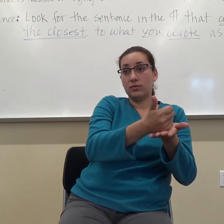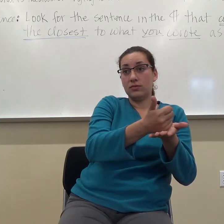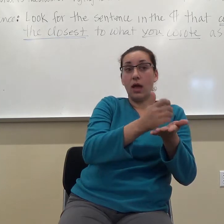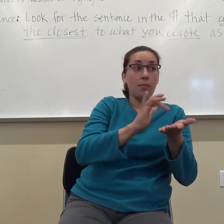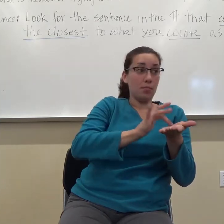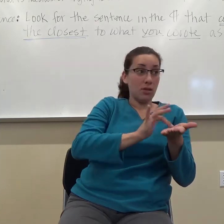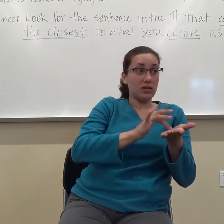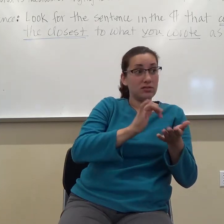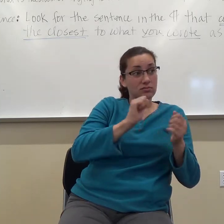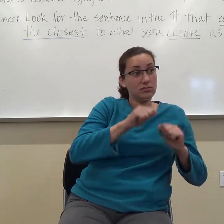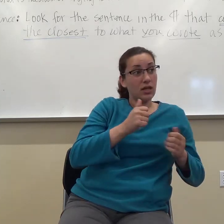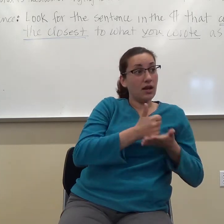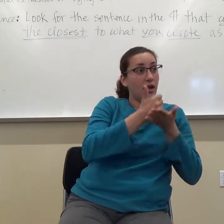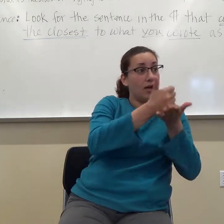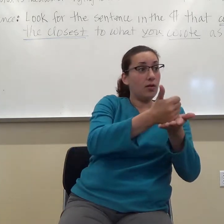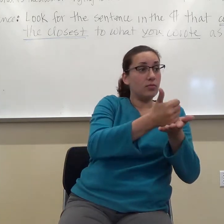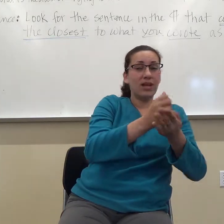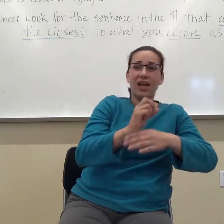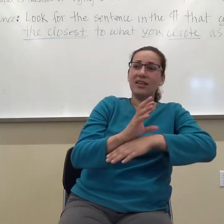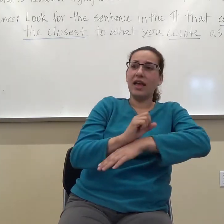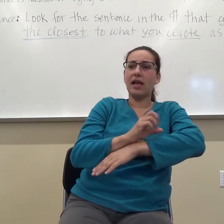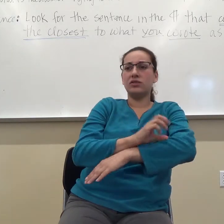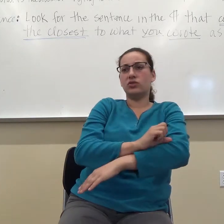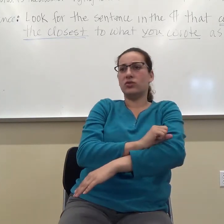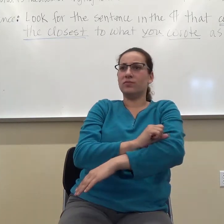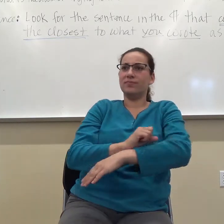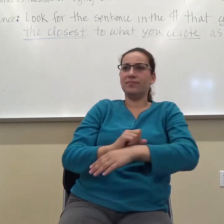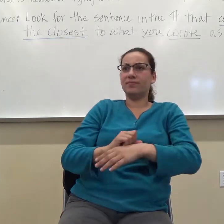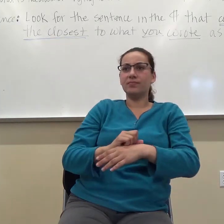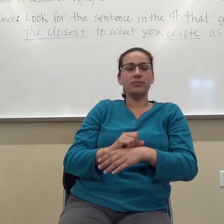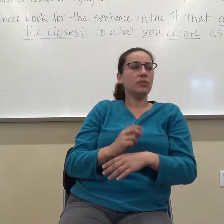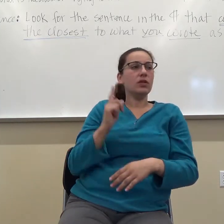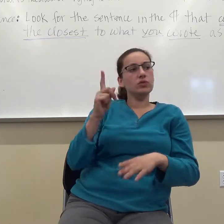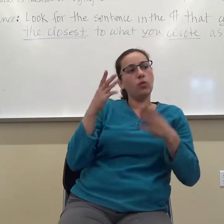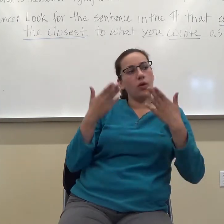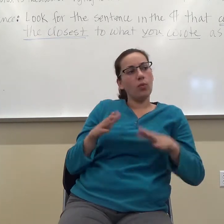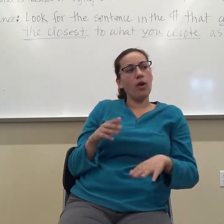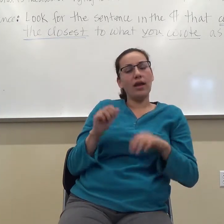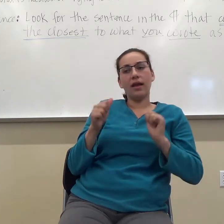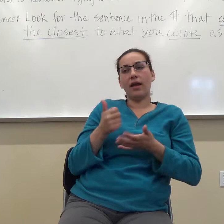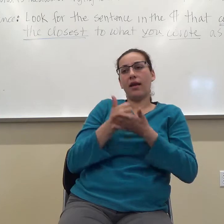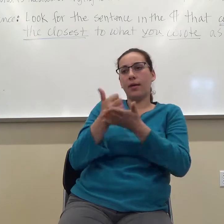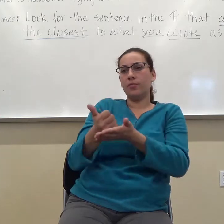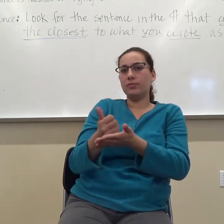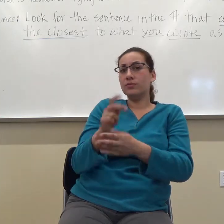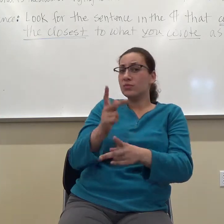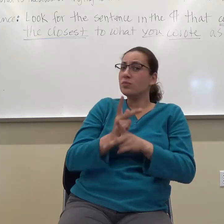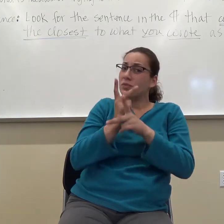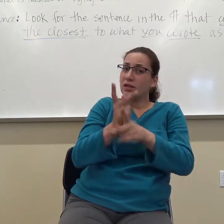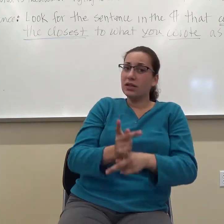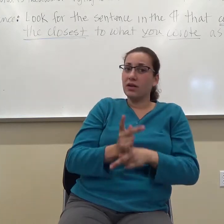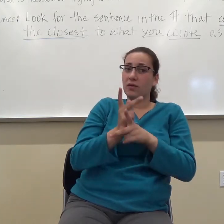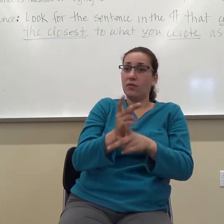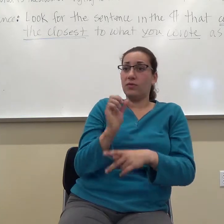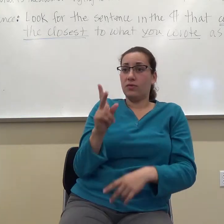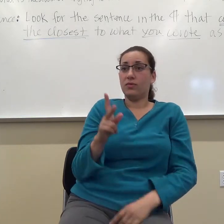helpful, is what cancer is one of the ways it can be helpful, okay? So be careful that you're not getting one of your lists,